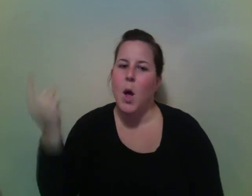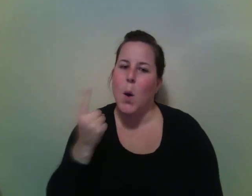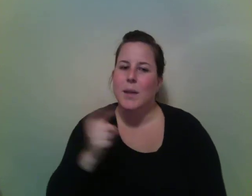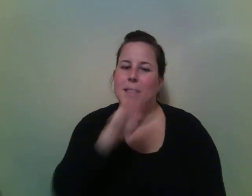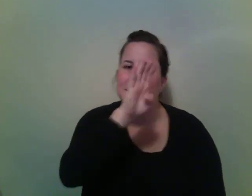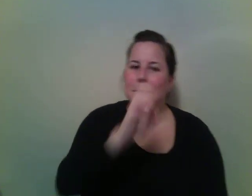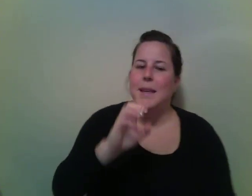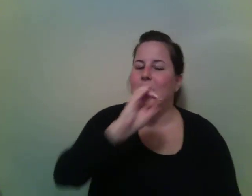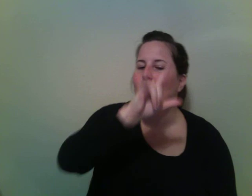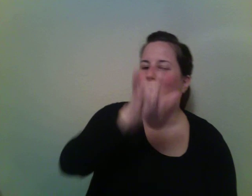blessed. Thank you.